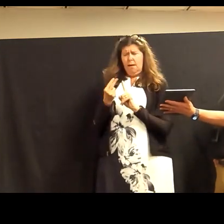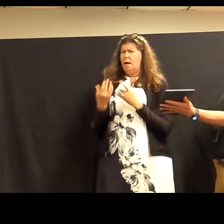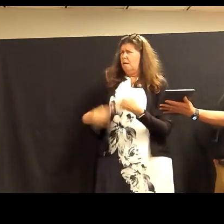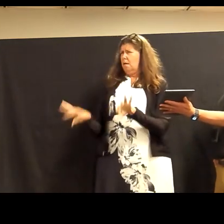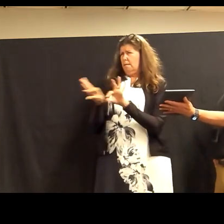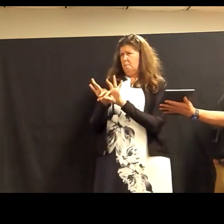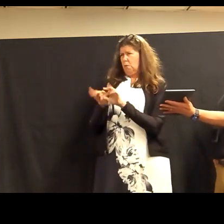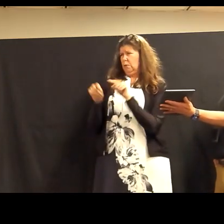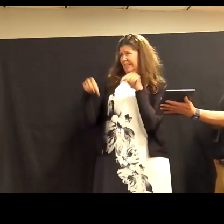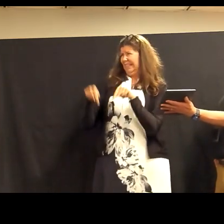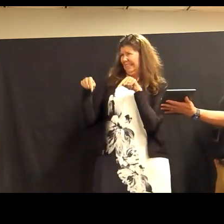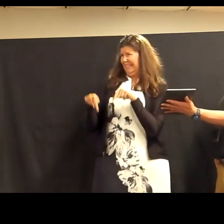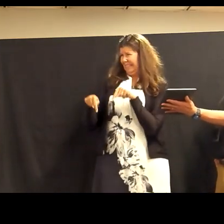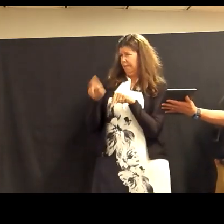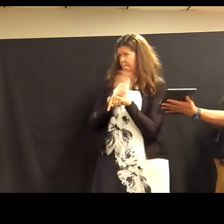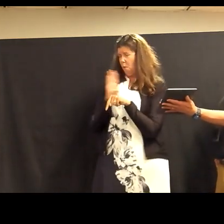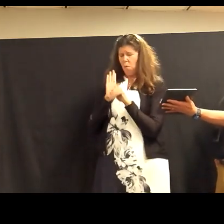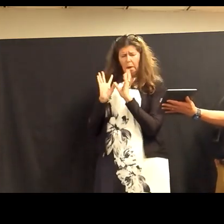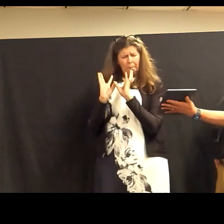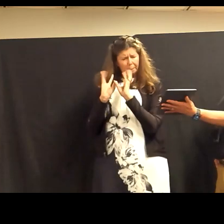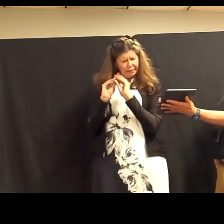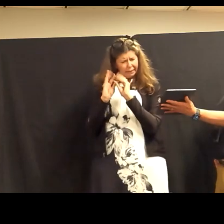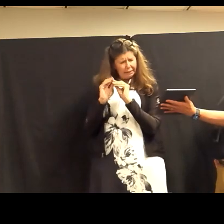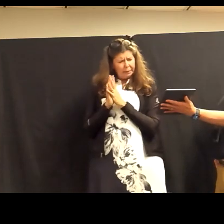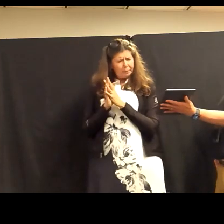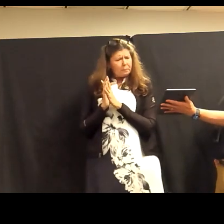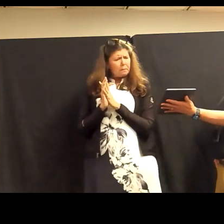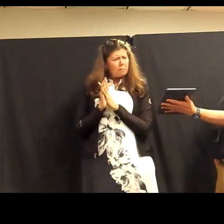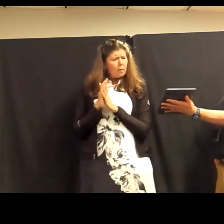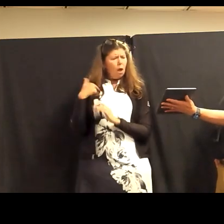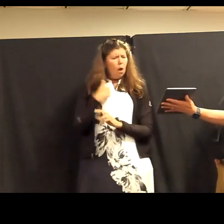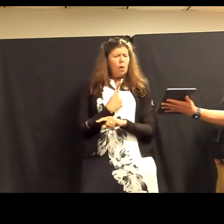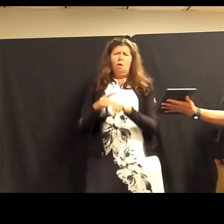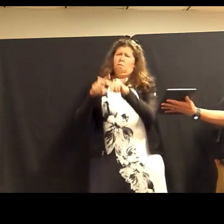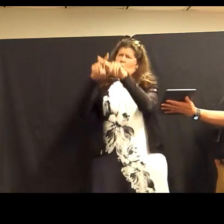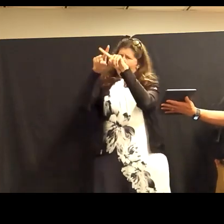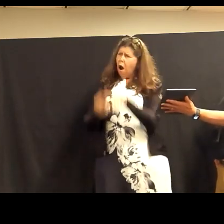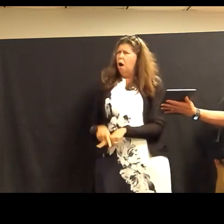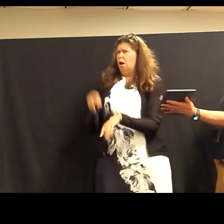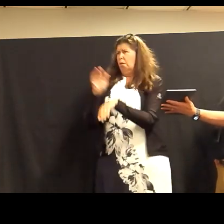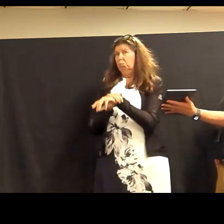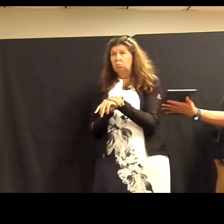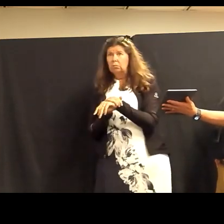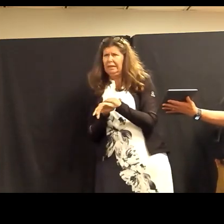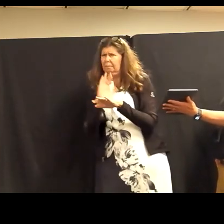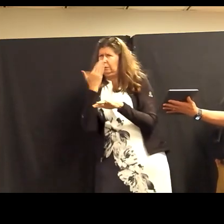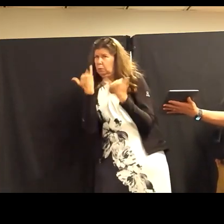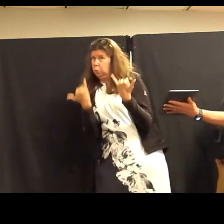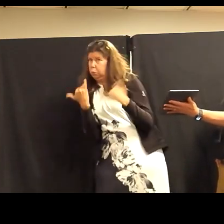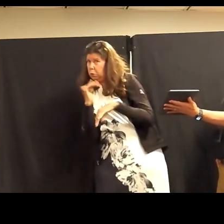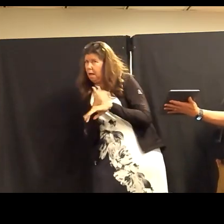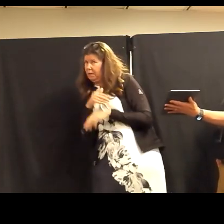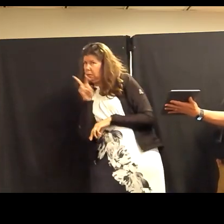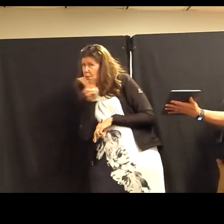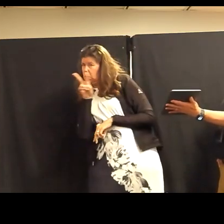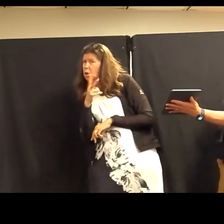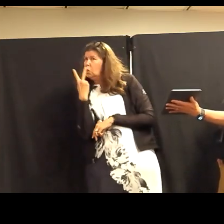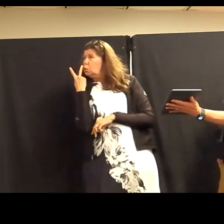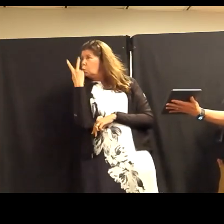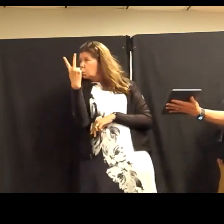superiority to the spoken word, to speech. So when we think about our board meetings, we